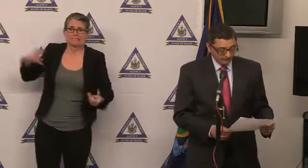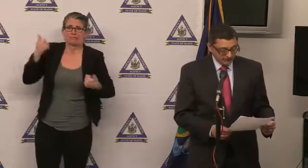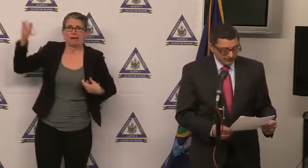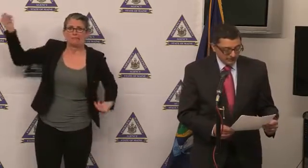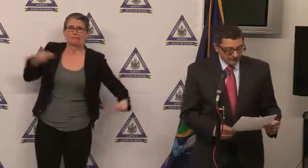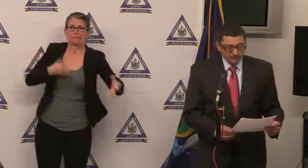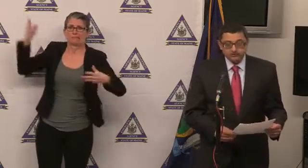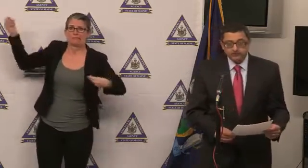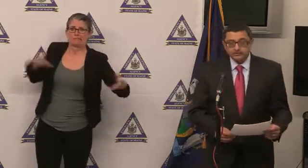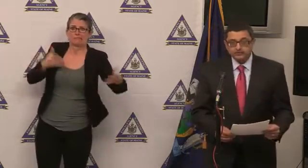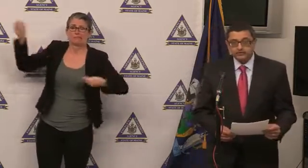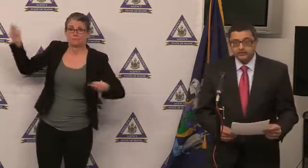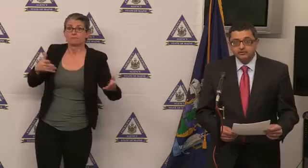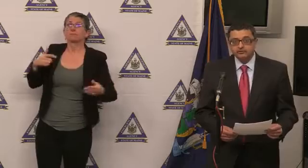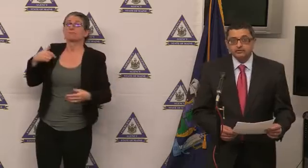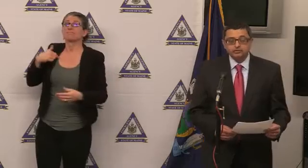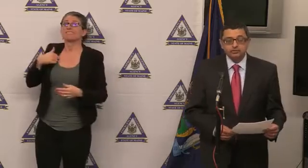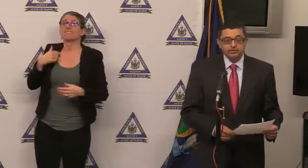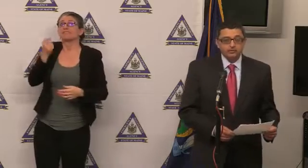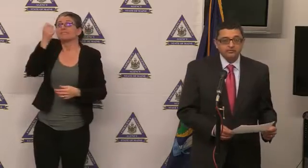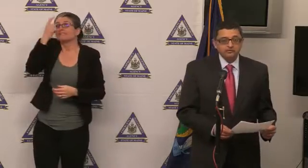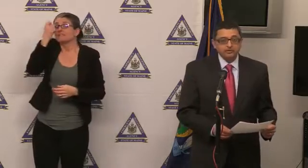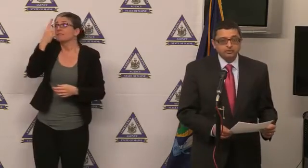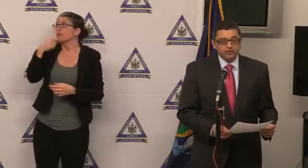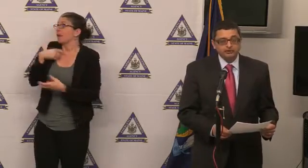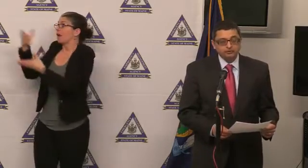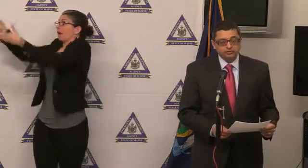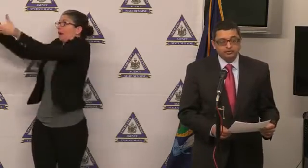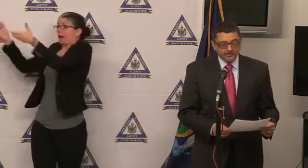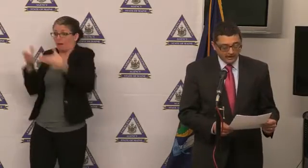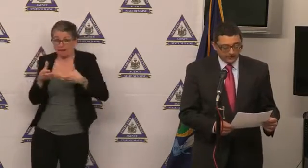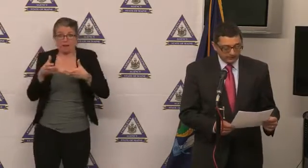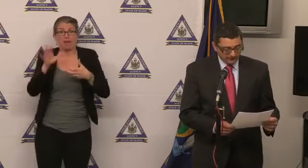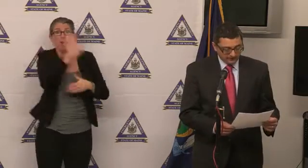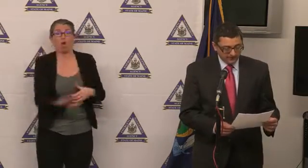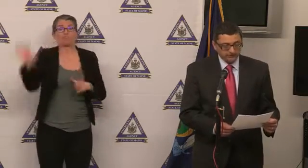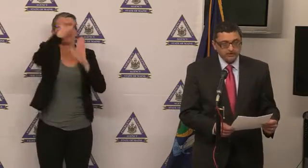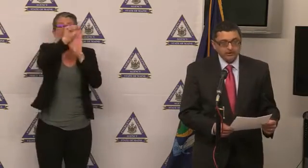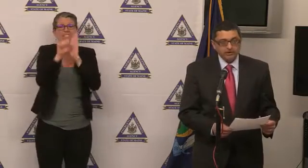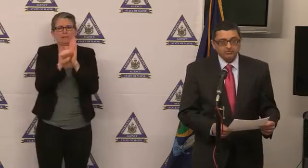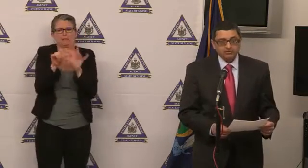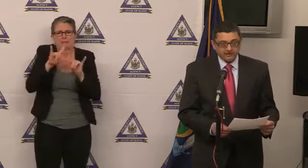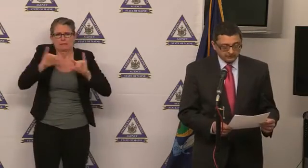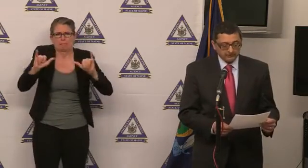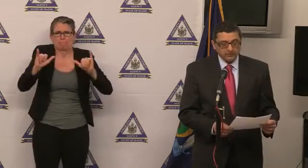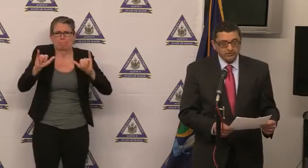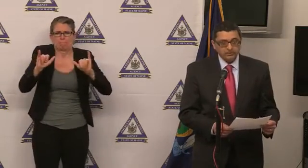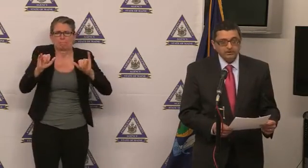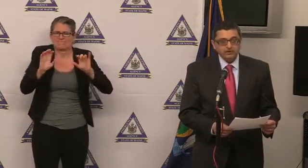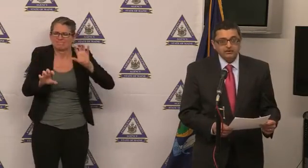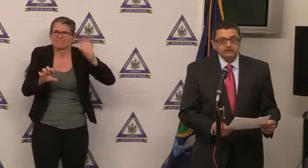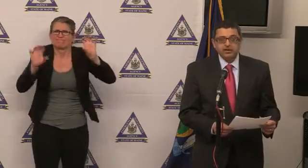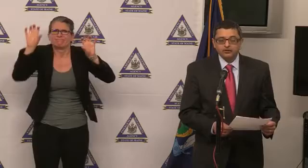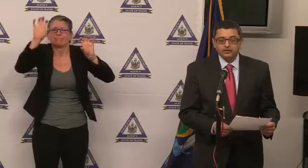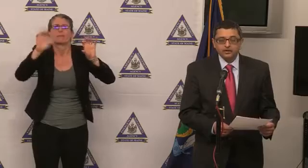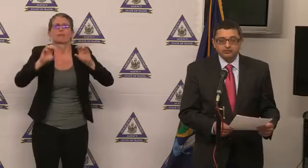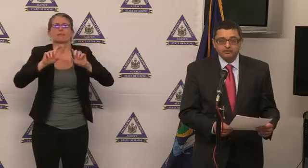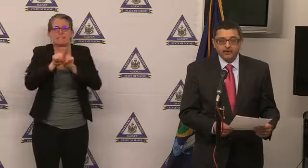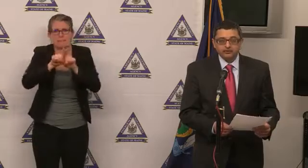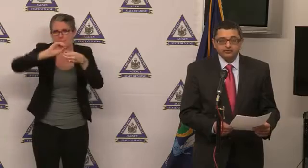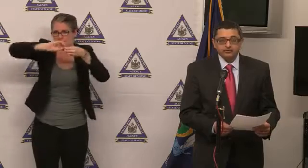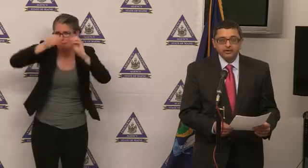Yesterday, Maine CDC distributed roughly 22,000 pieces of protective equipment to